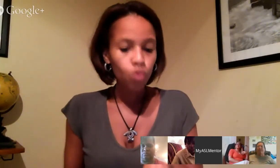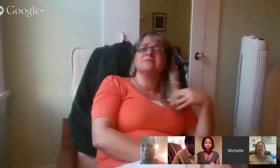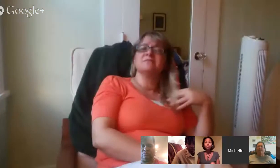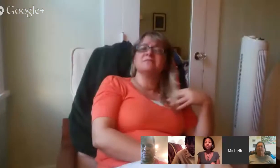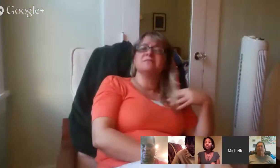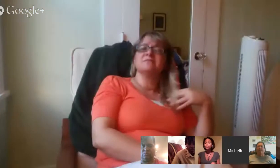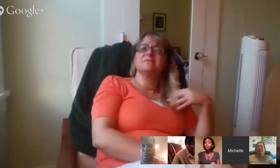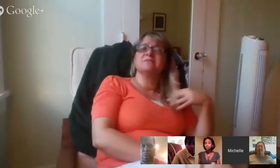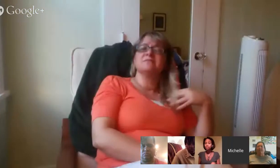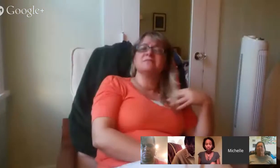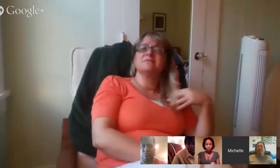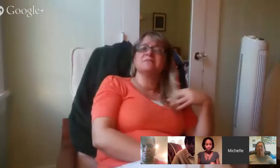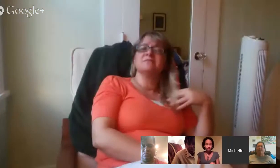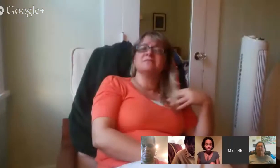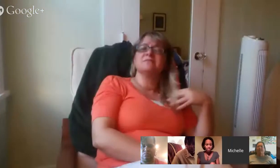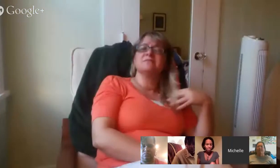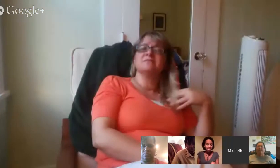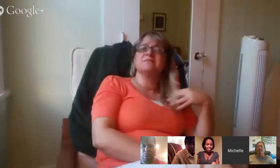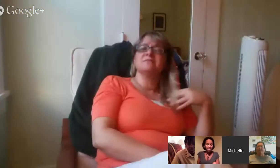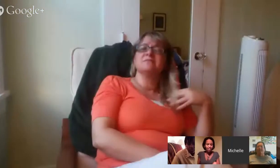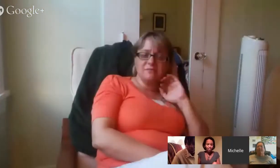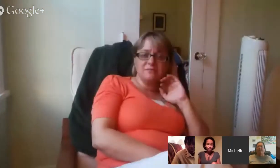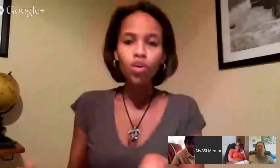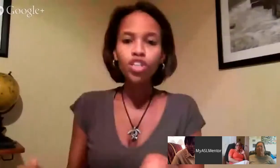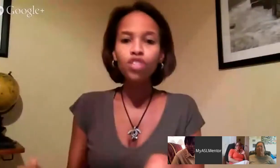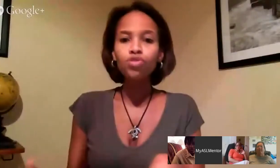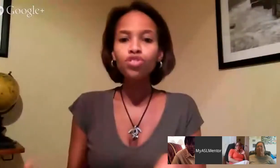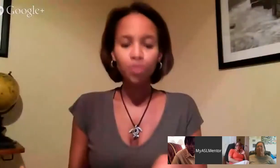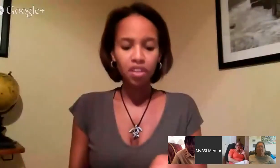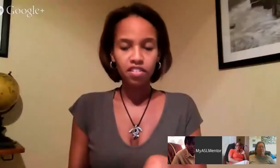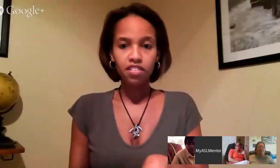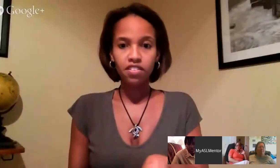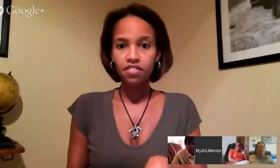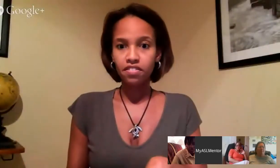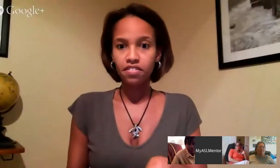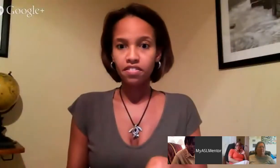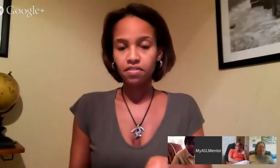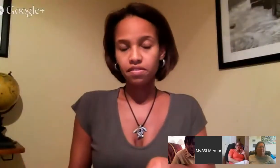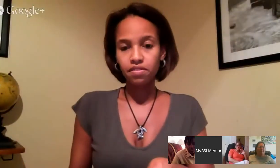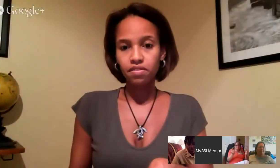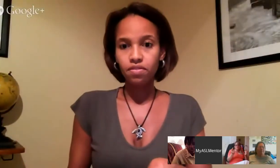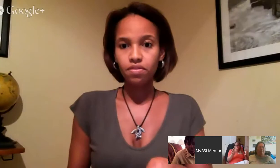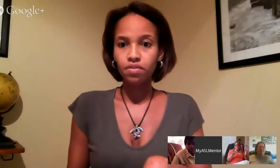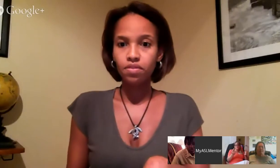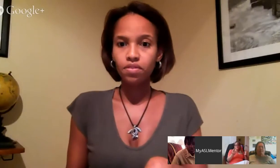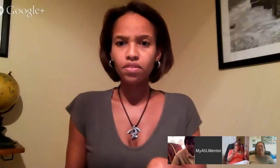What are you doing? Somebody's crying for me. What are you doing?